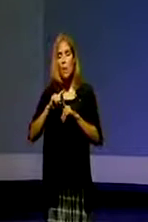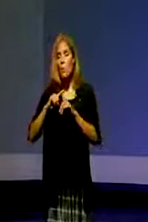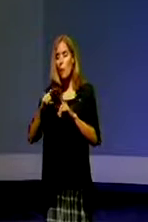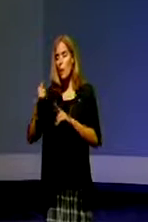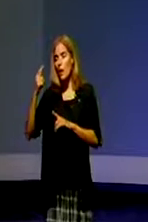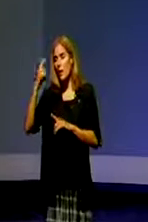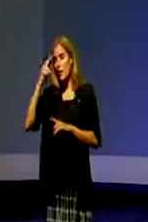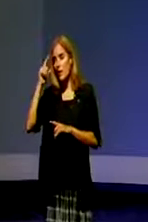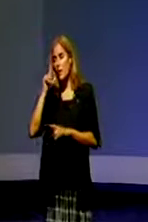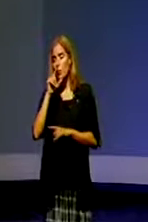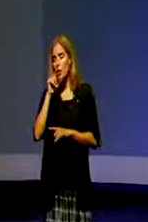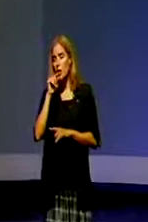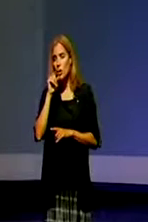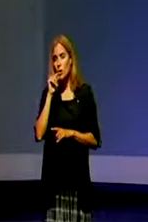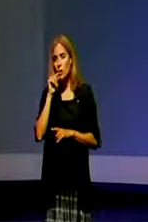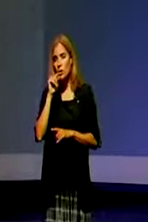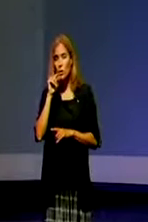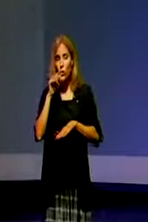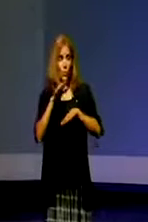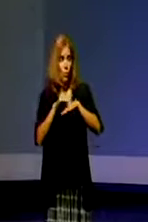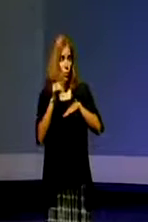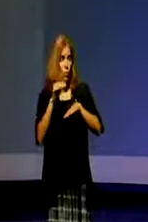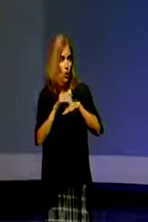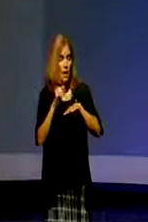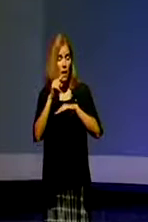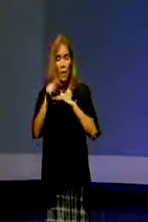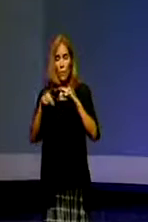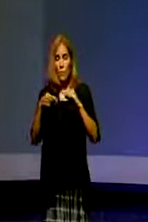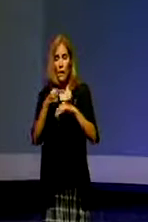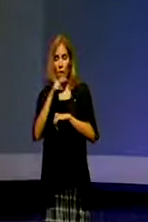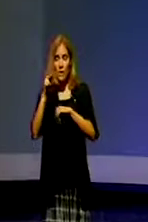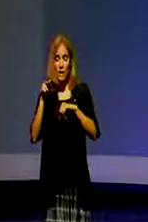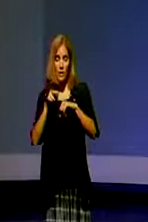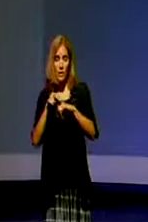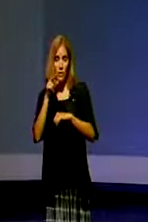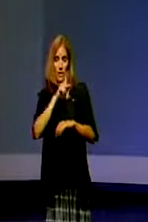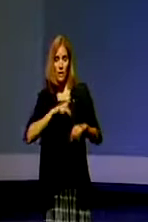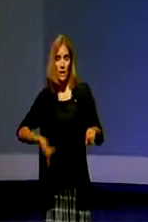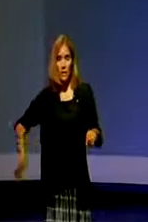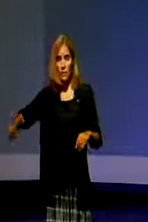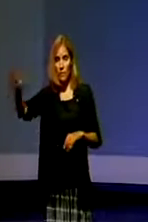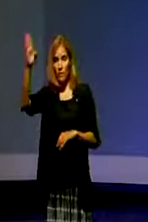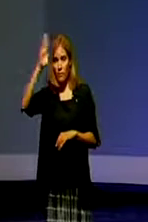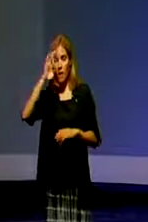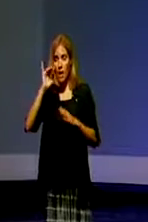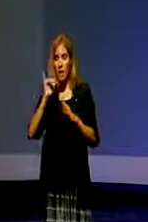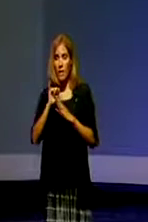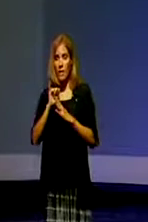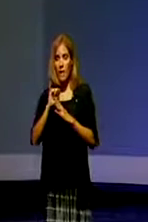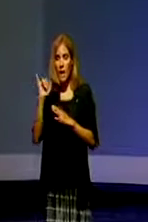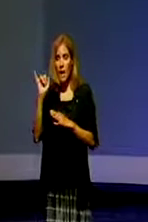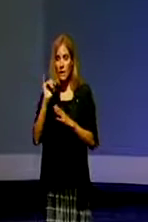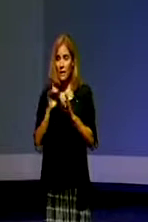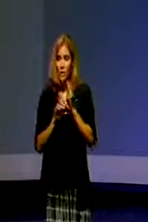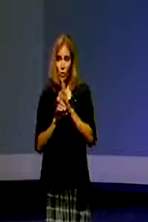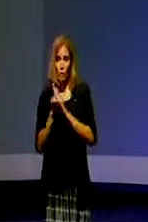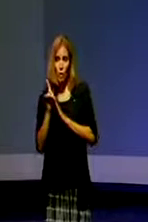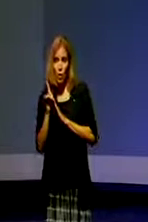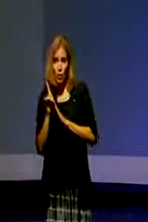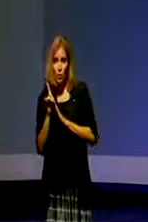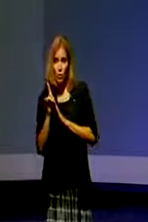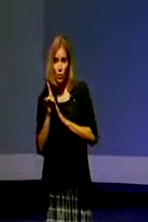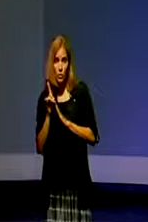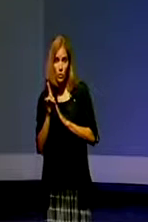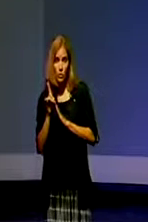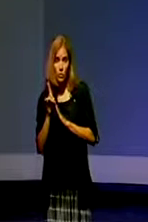the birds are there to give us a warning about the nature of the kingdom of God. That as it grows,